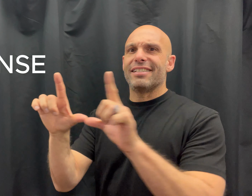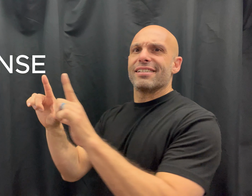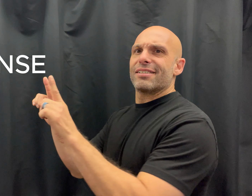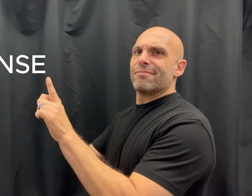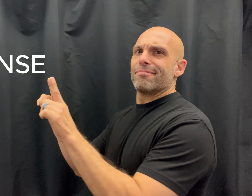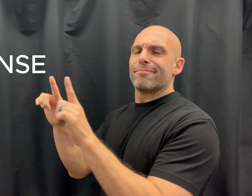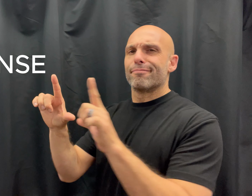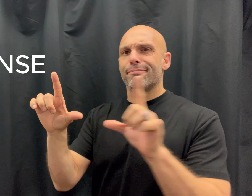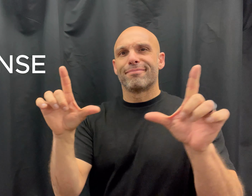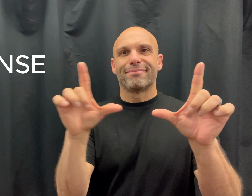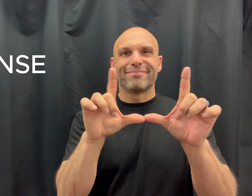license.